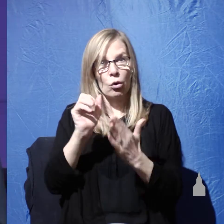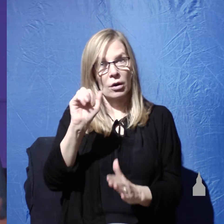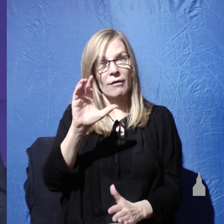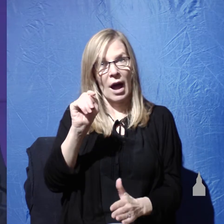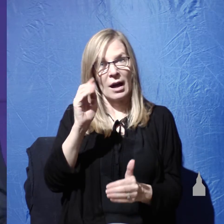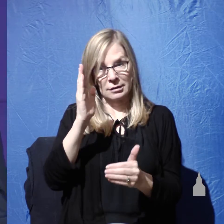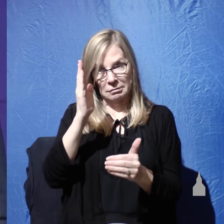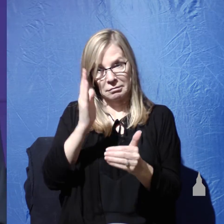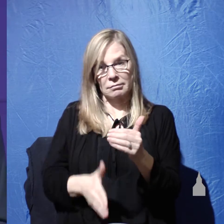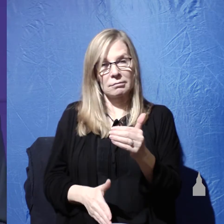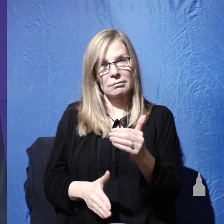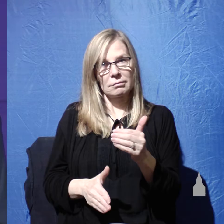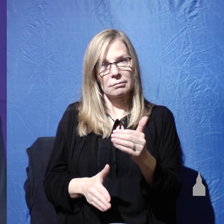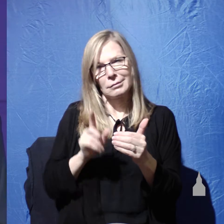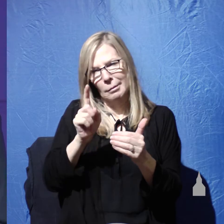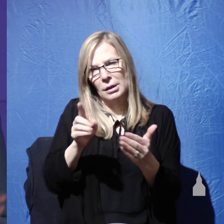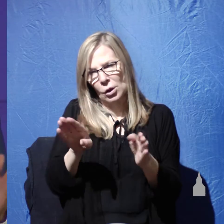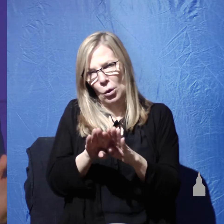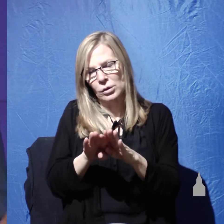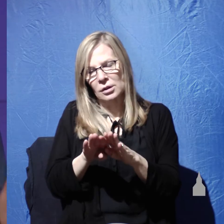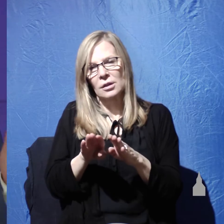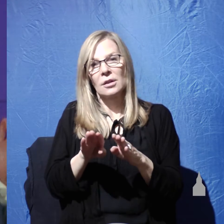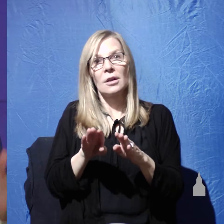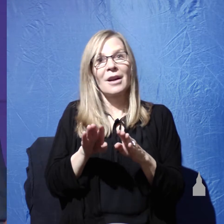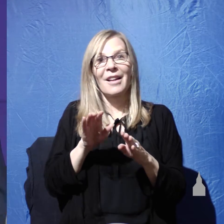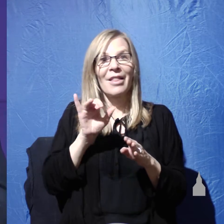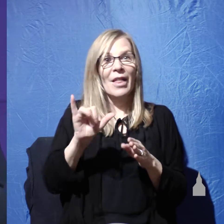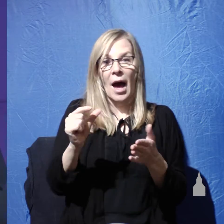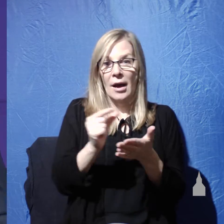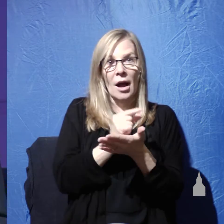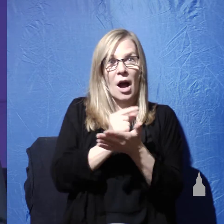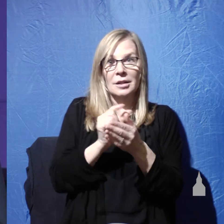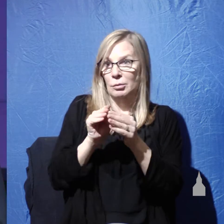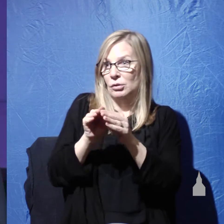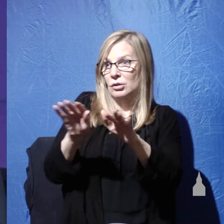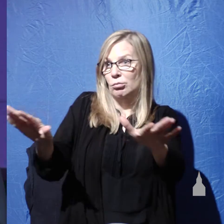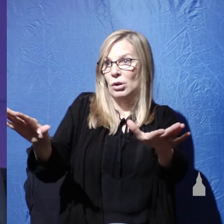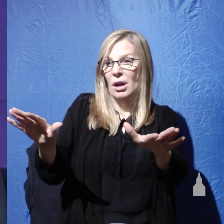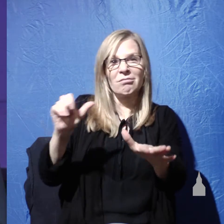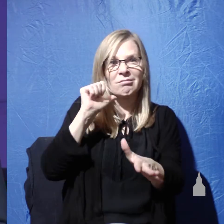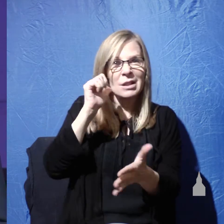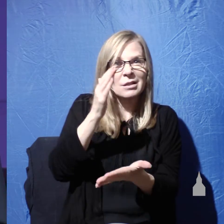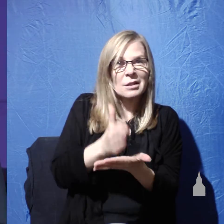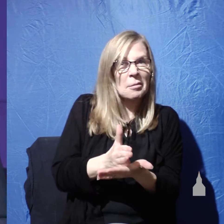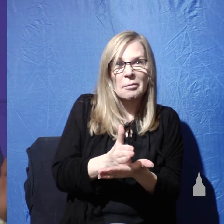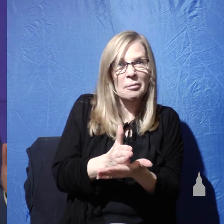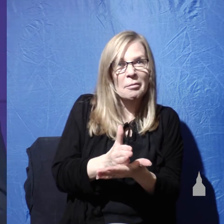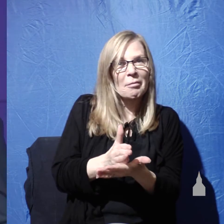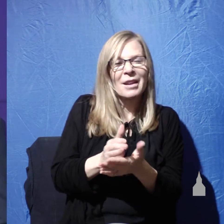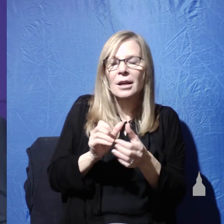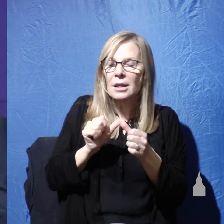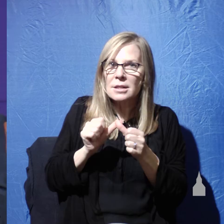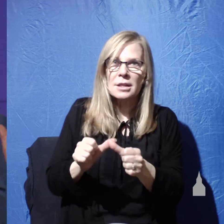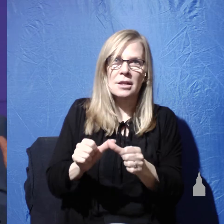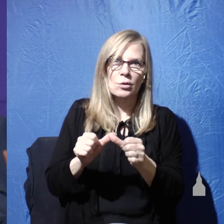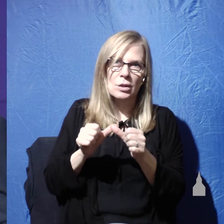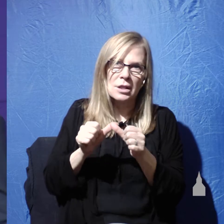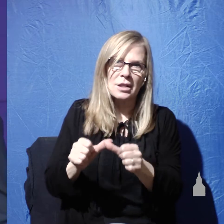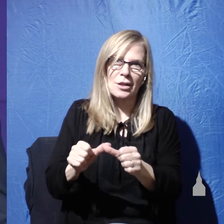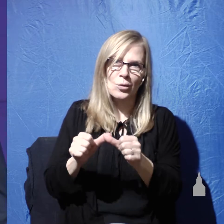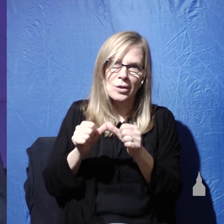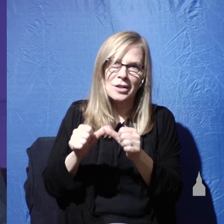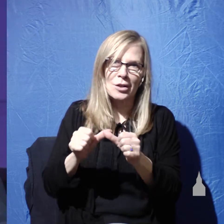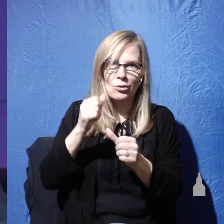close, and it certainly has to come to a close, the spread of the gospel doesn't come to a close, it just continues